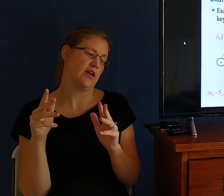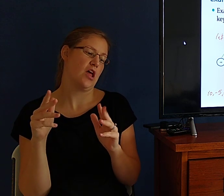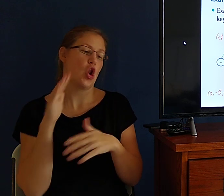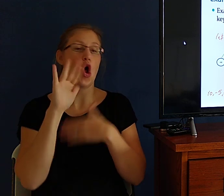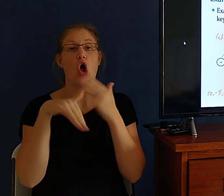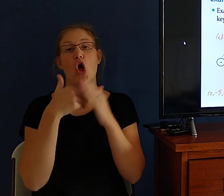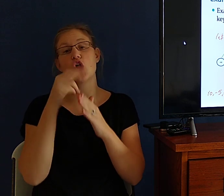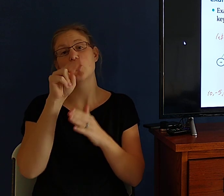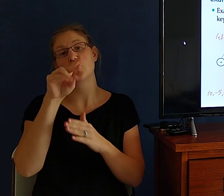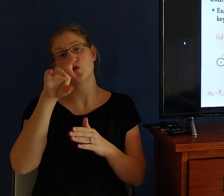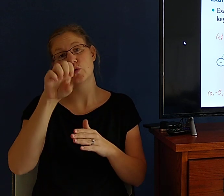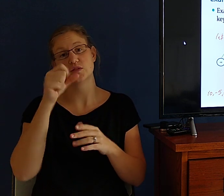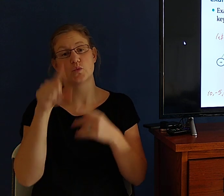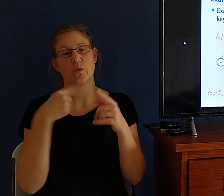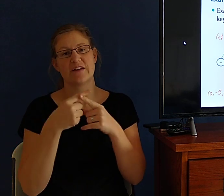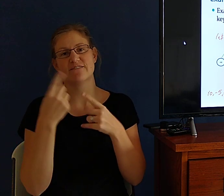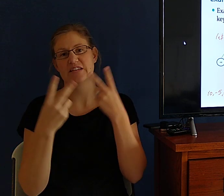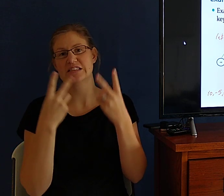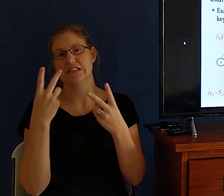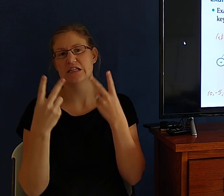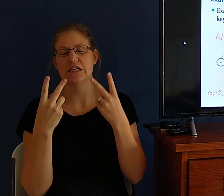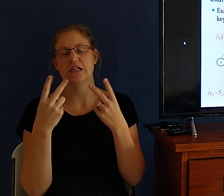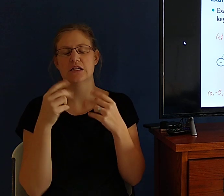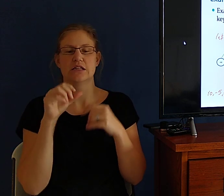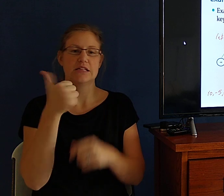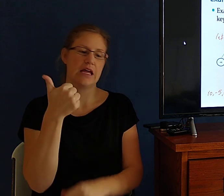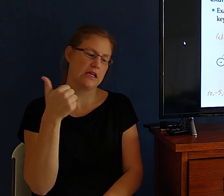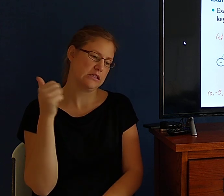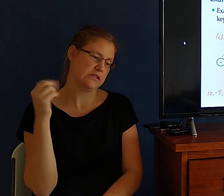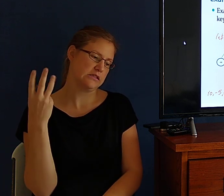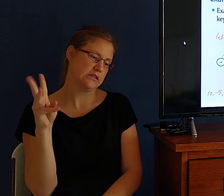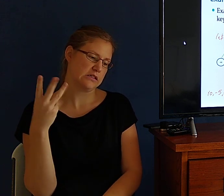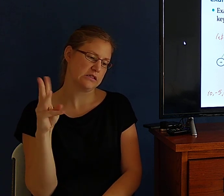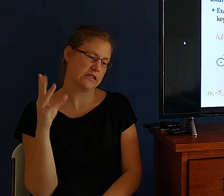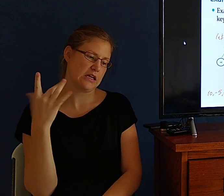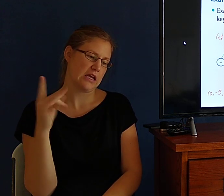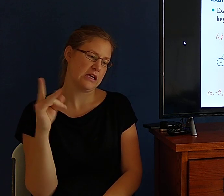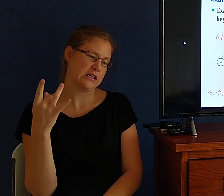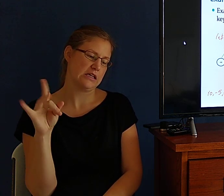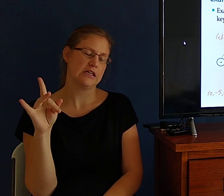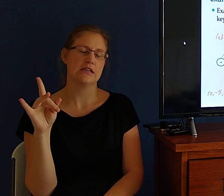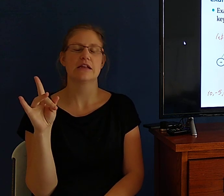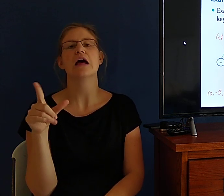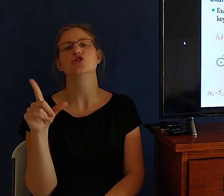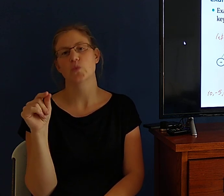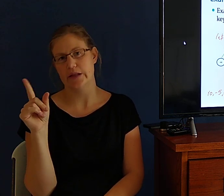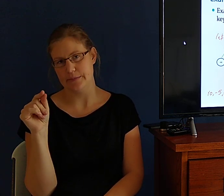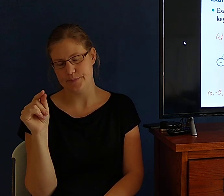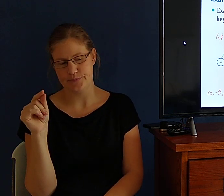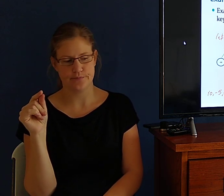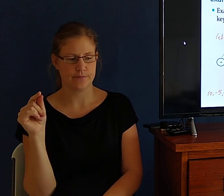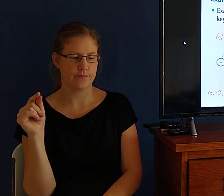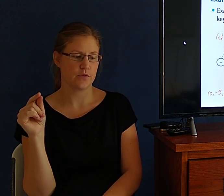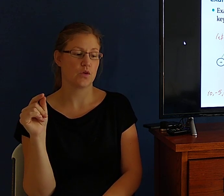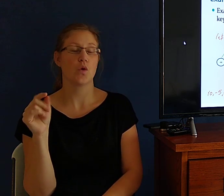we have visited are 10, 16, 18, and 20. How about key